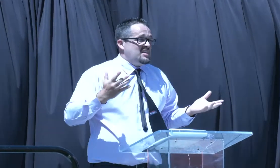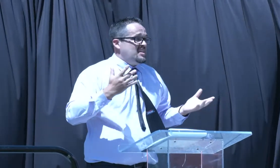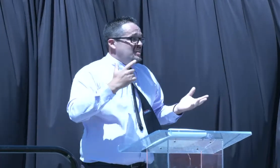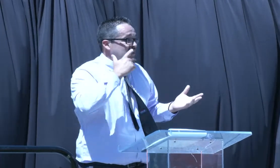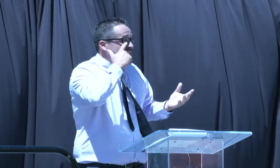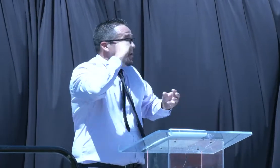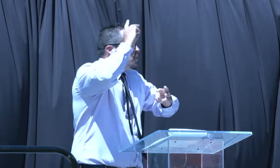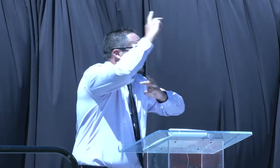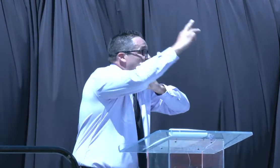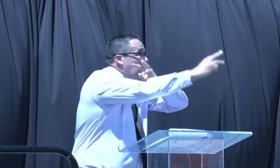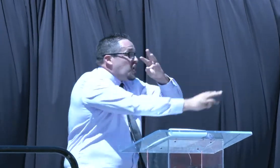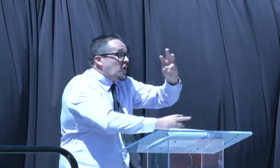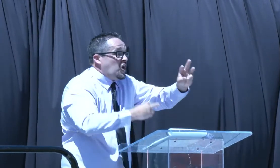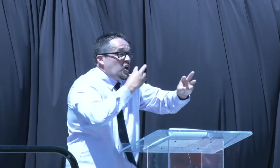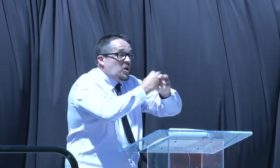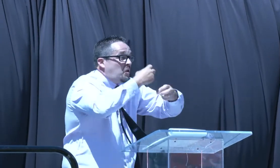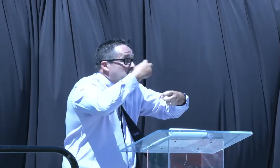angel wings would take me.